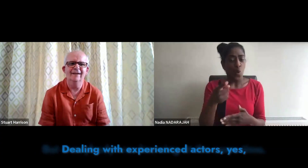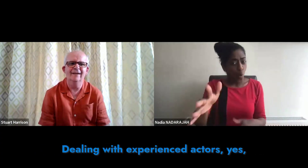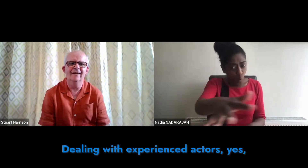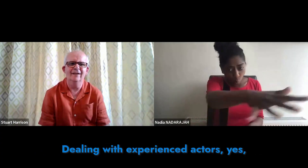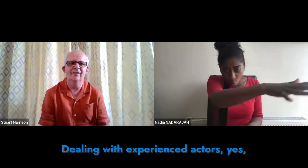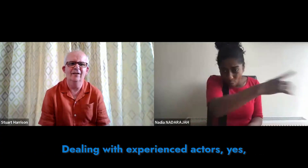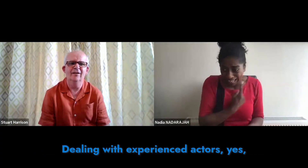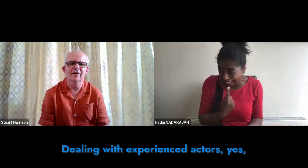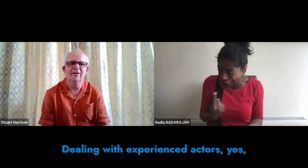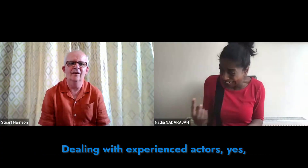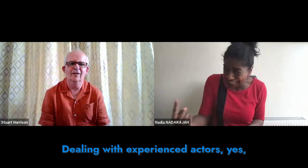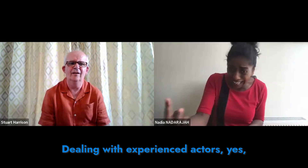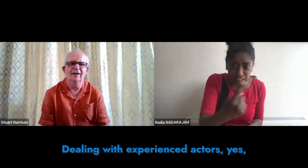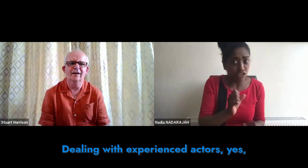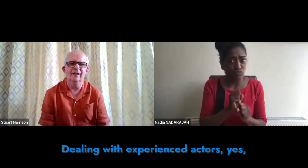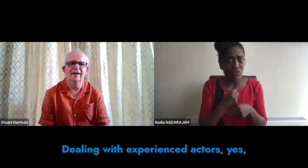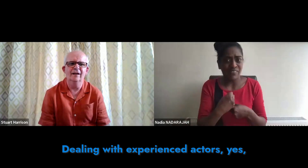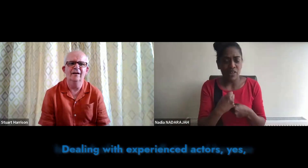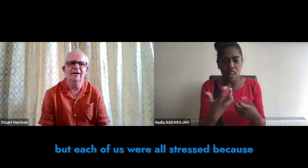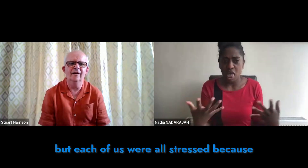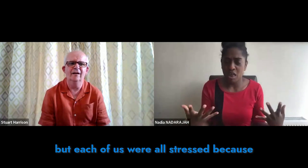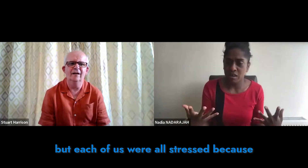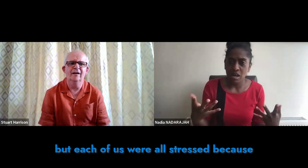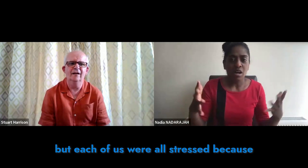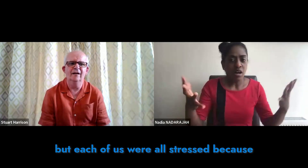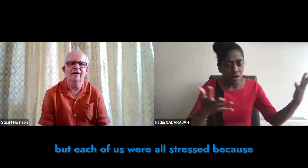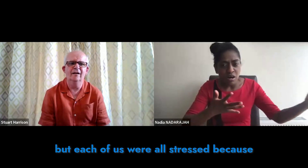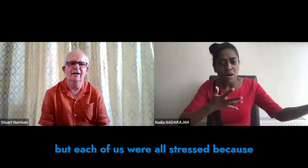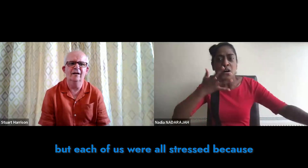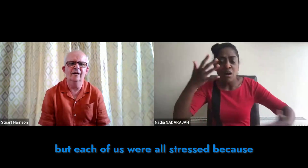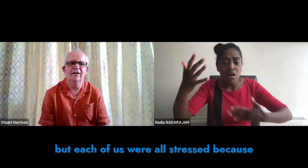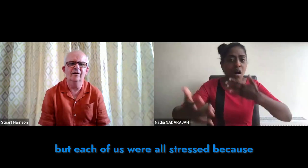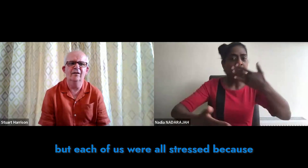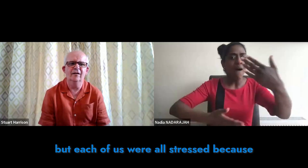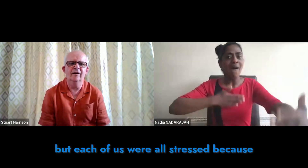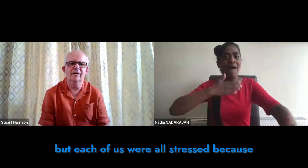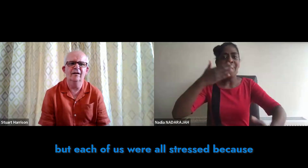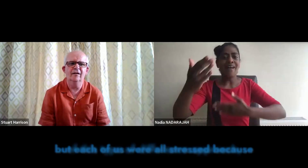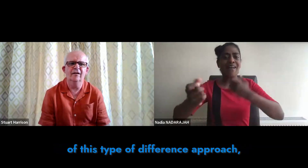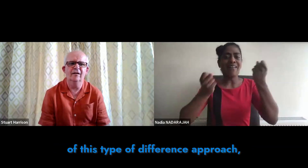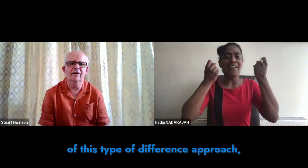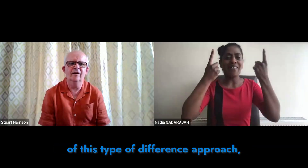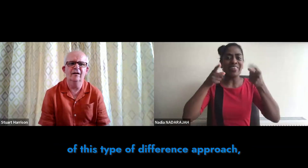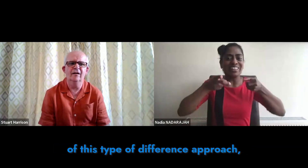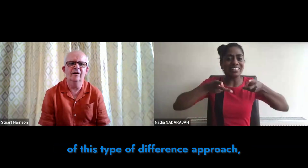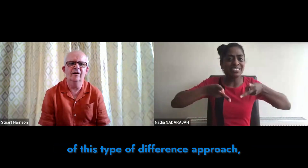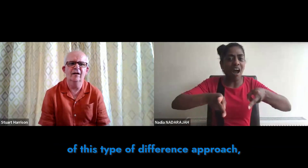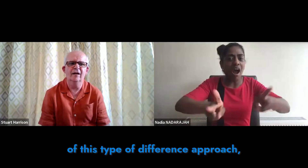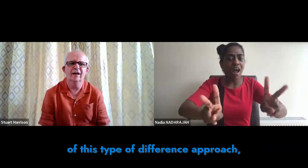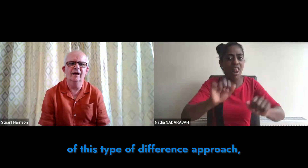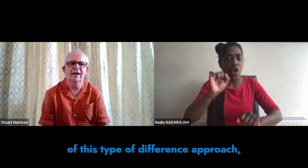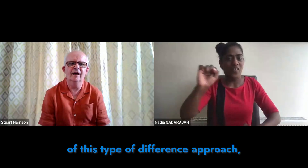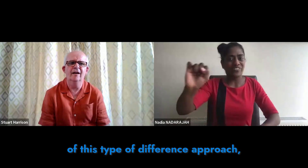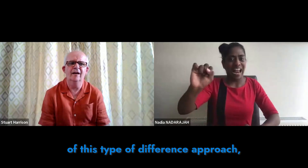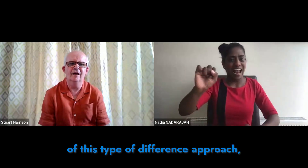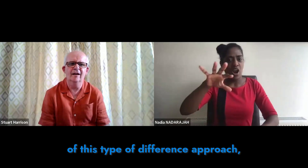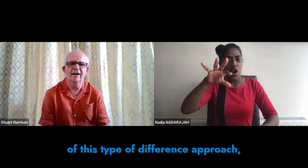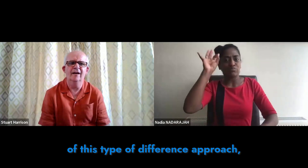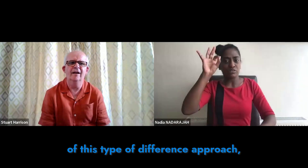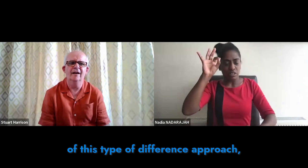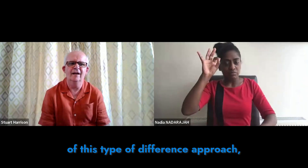time. Dealing with experienced actors, yes, but each of us were all stressed because of this type of